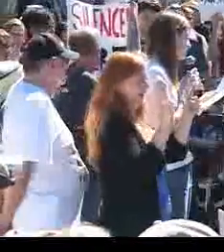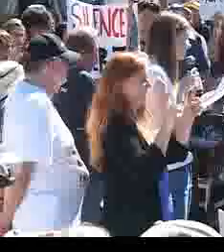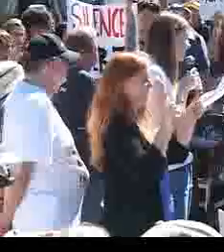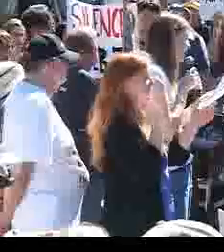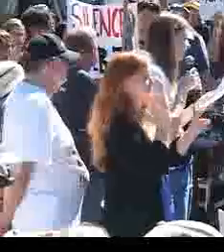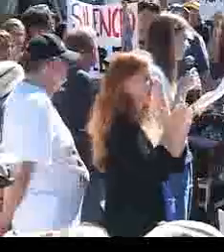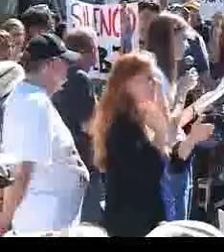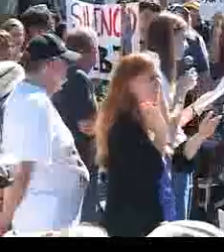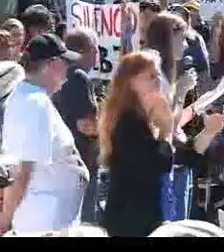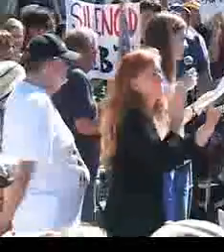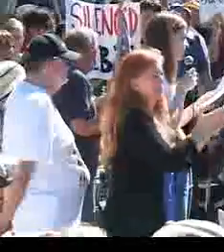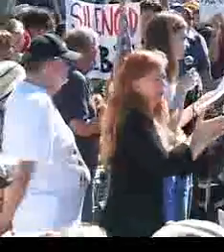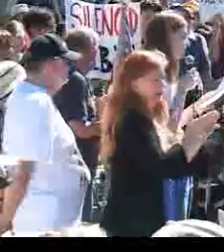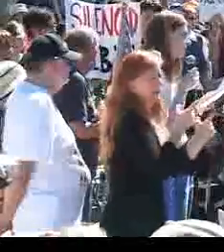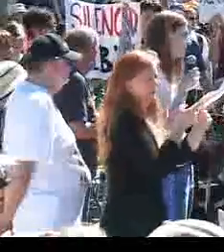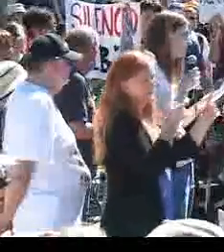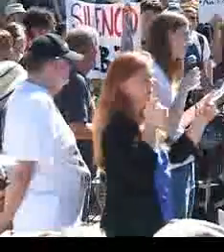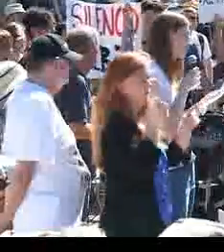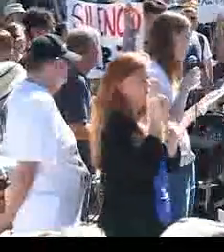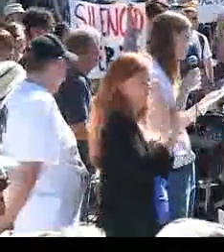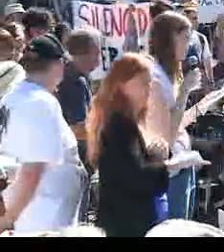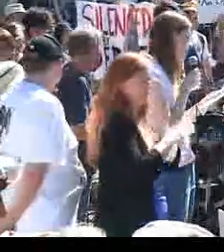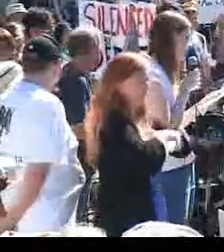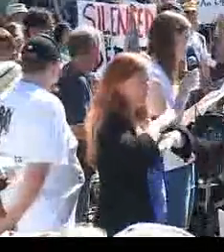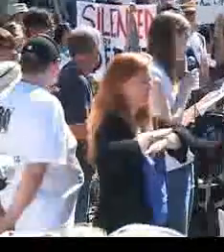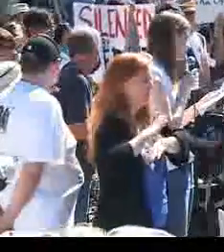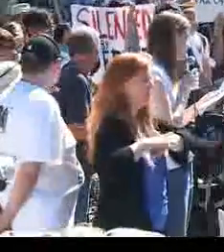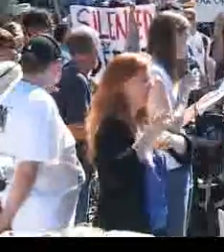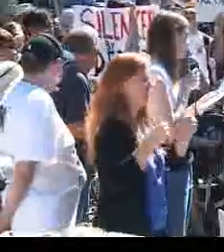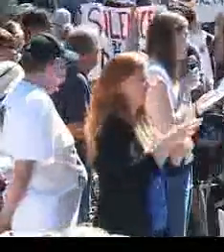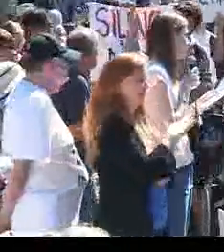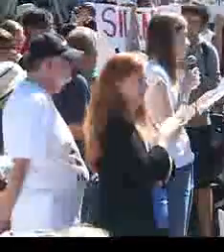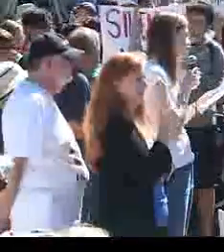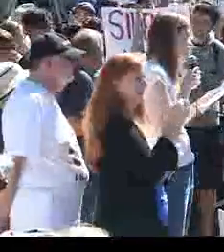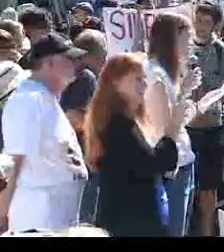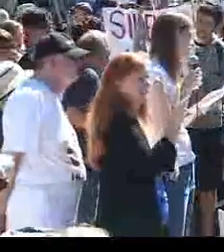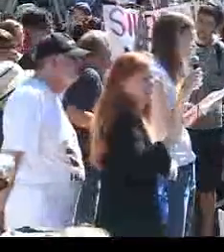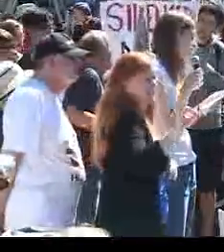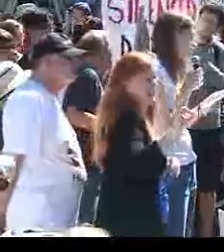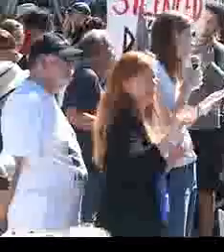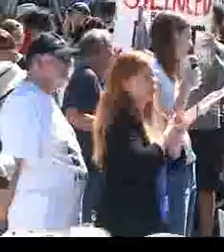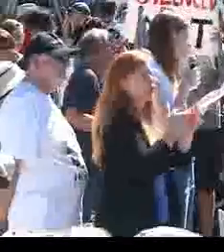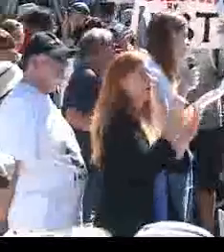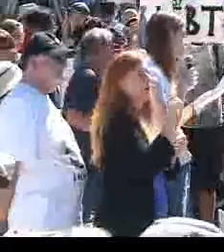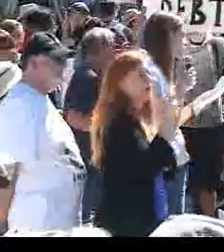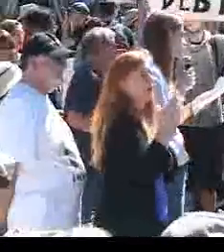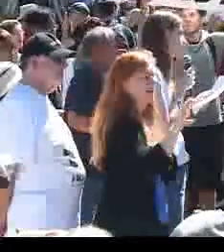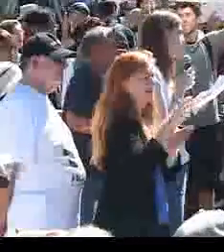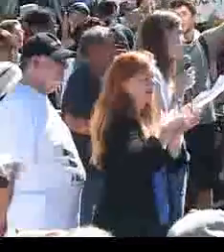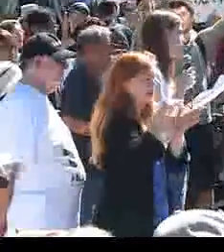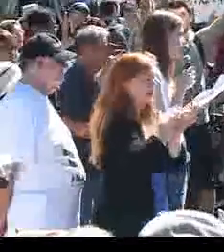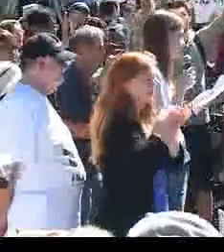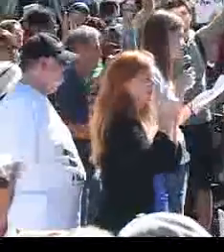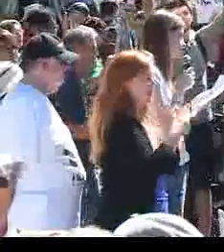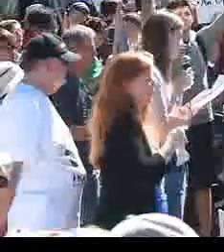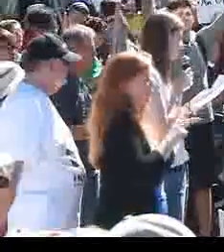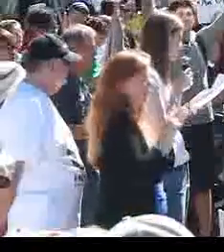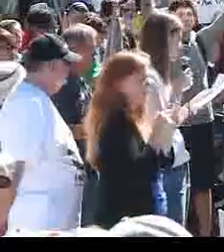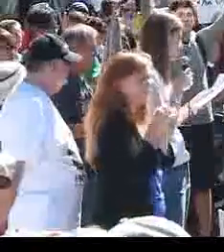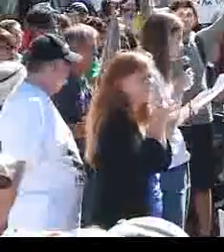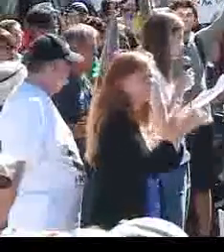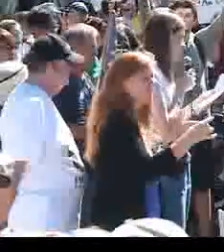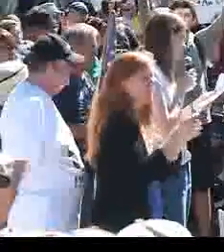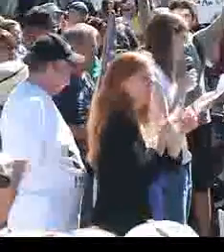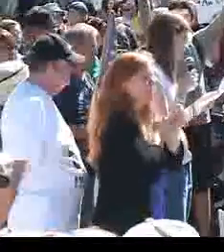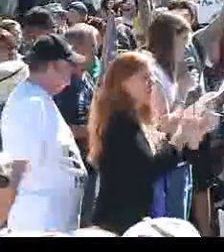In 69, students established ethnic studies programs. This was followed in 76 with the establishment of women and gender studies.